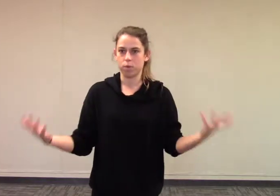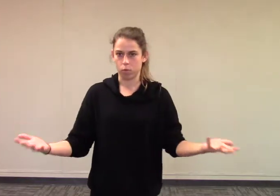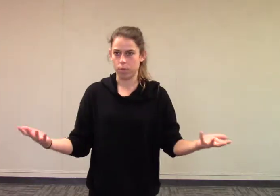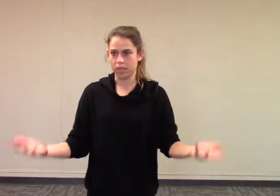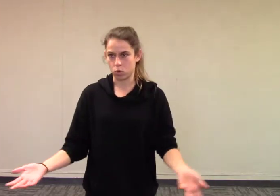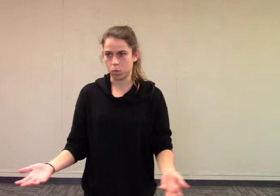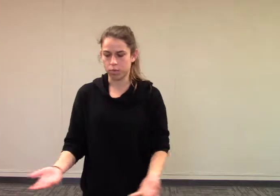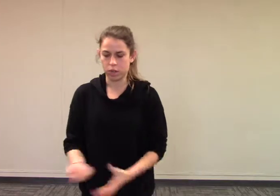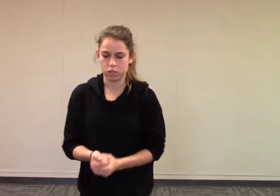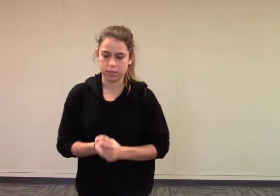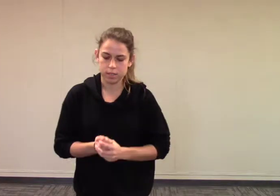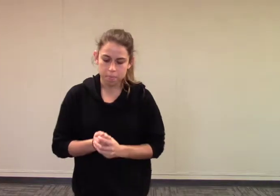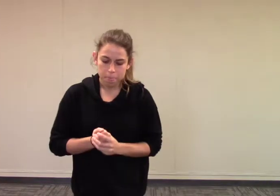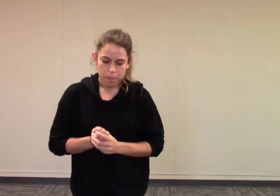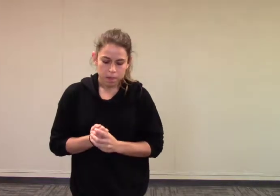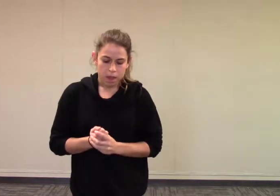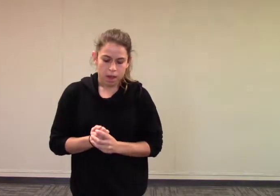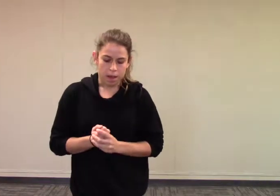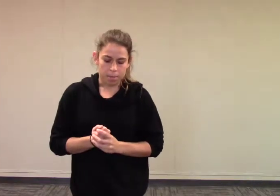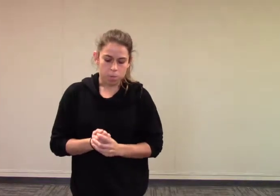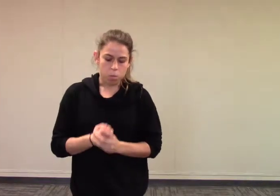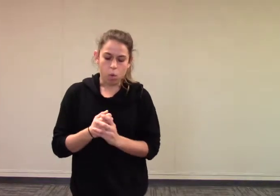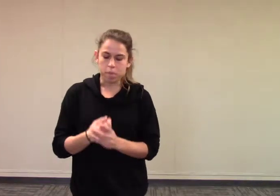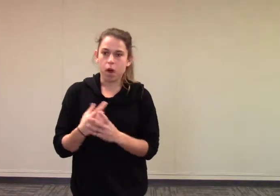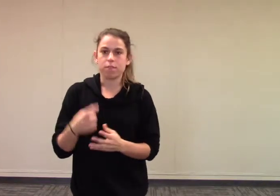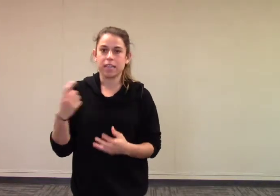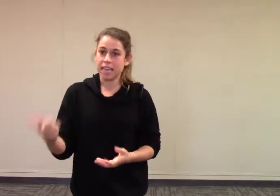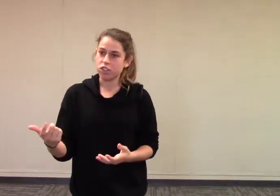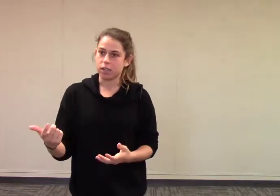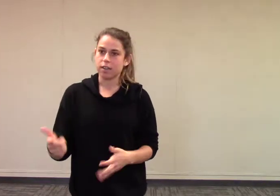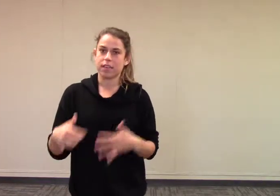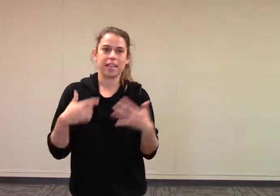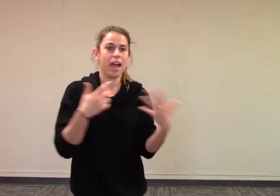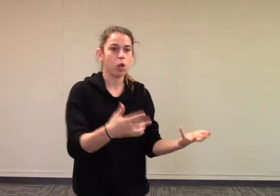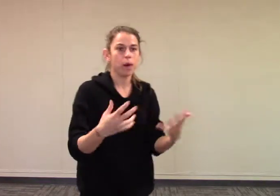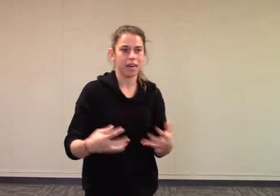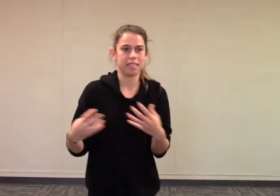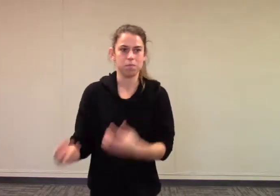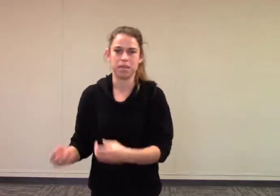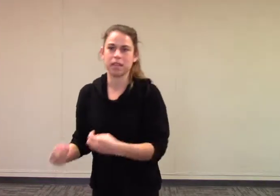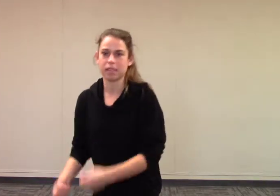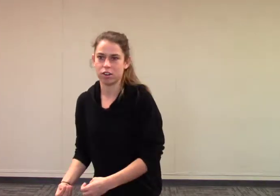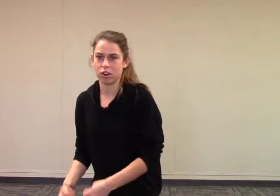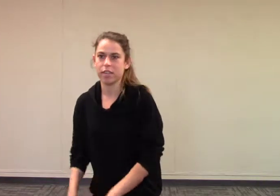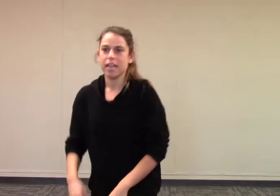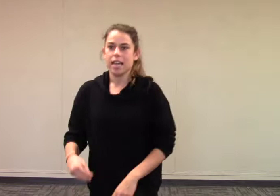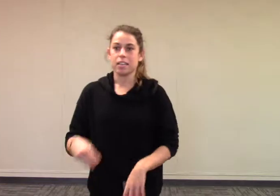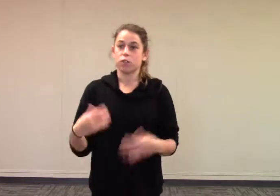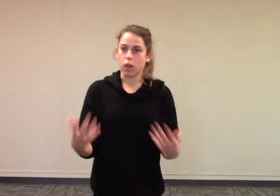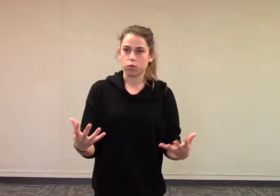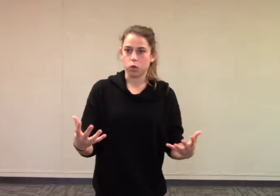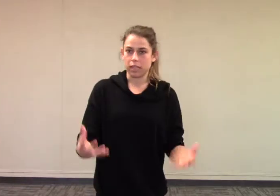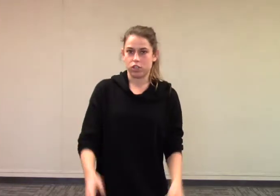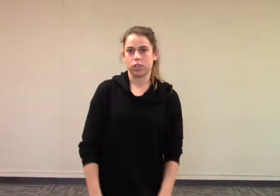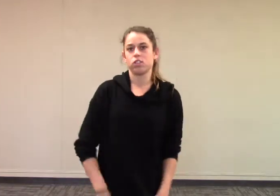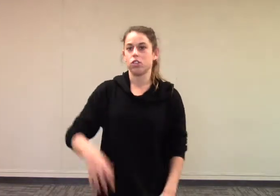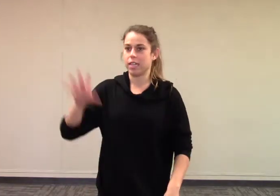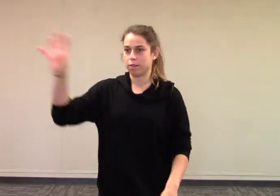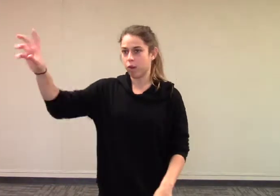performing its normal functions. One modification that can help Huntington be cleared is phosphorylation. So you take a